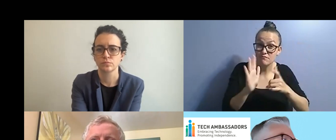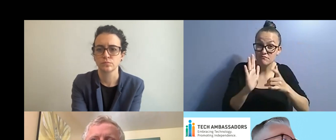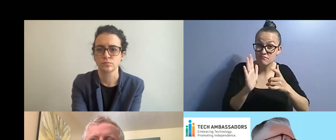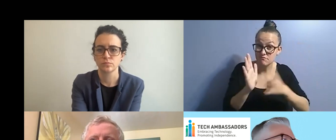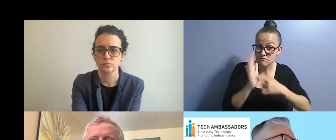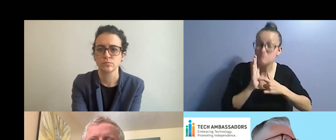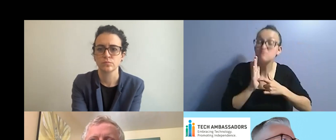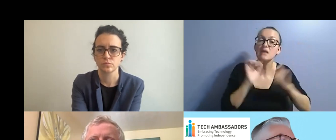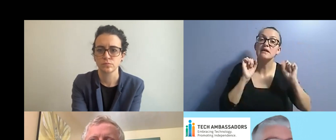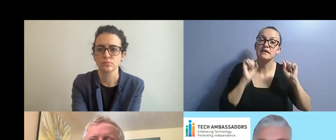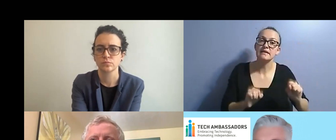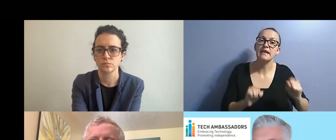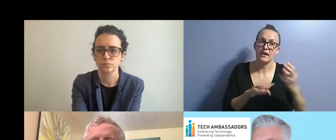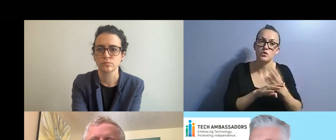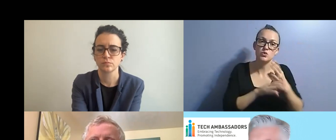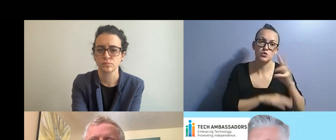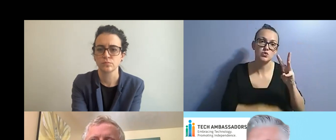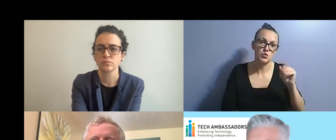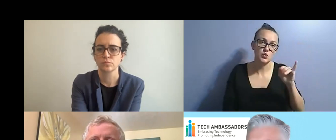So, all right.